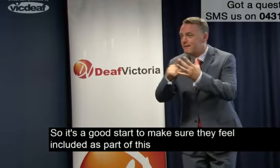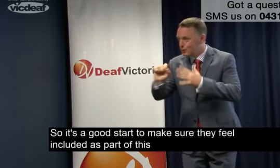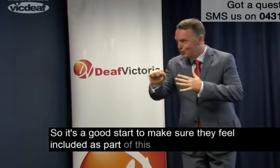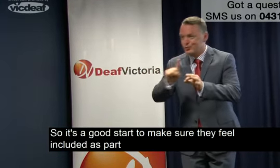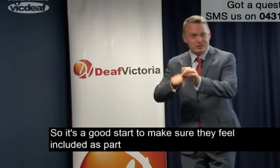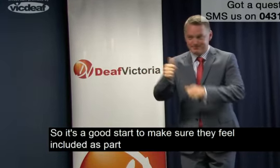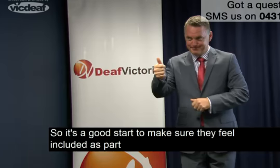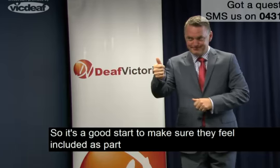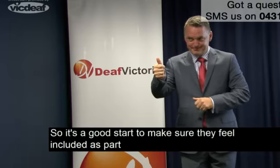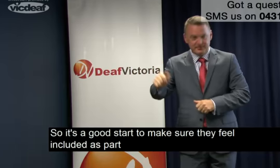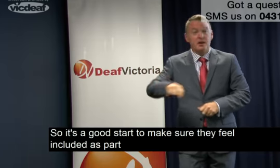Thank you, Louisa, for your question.